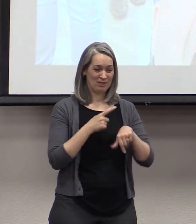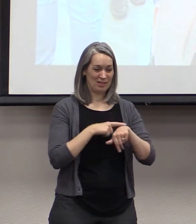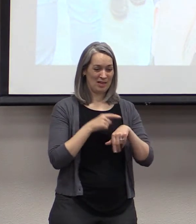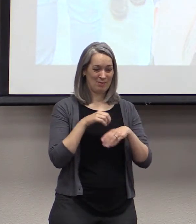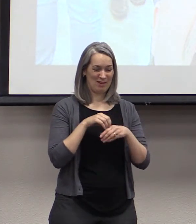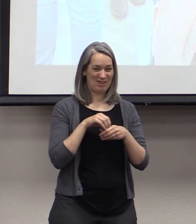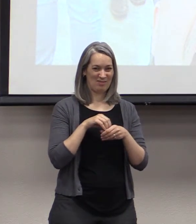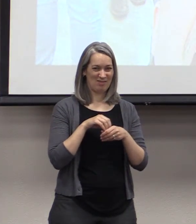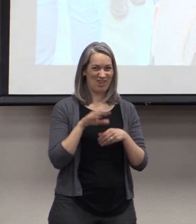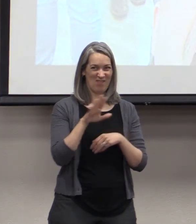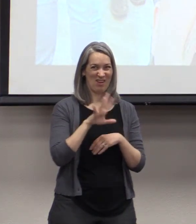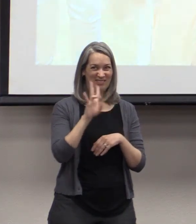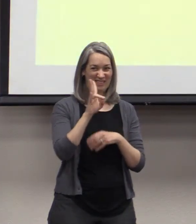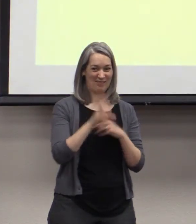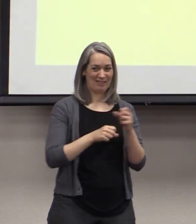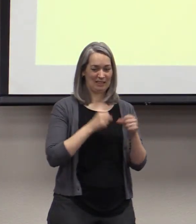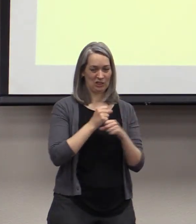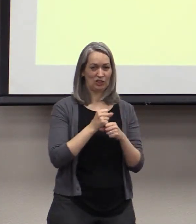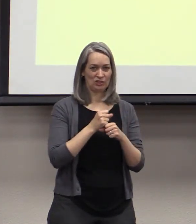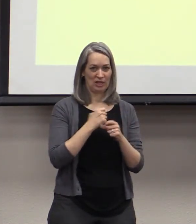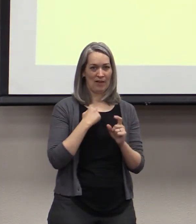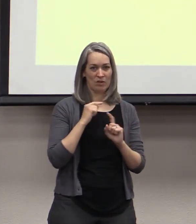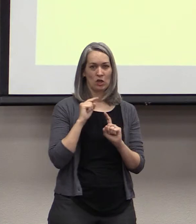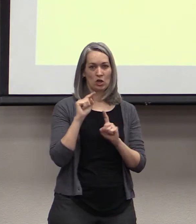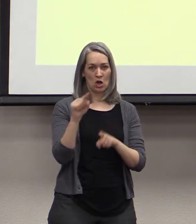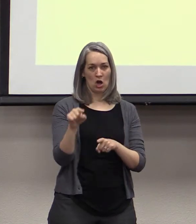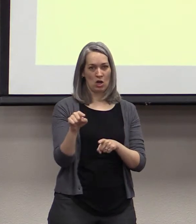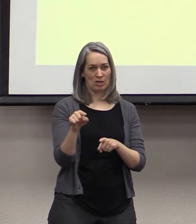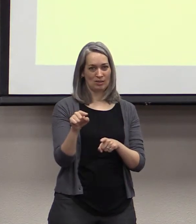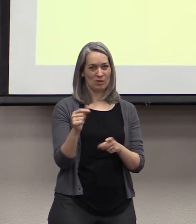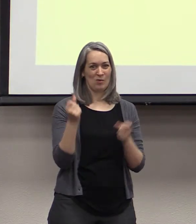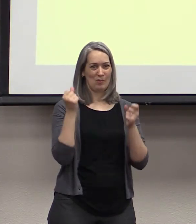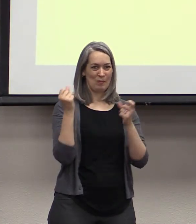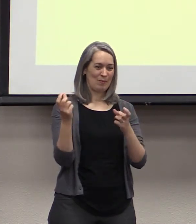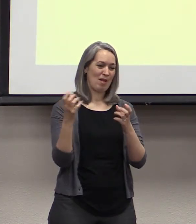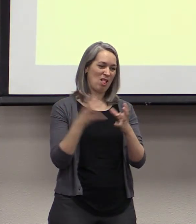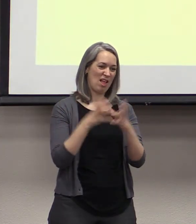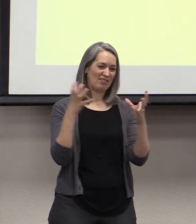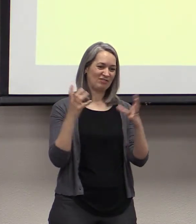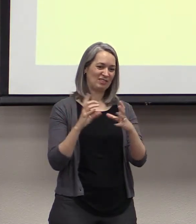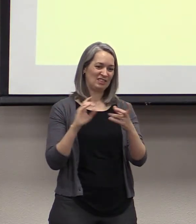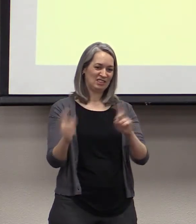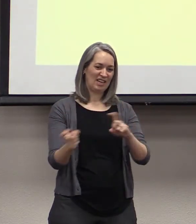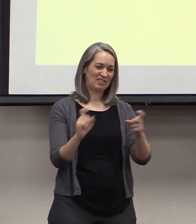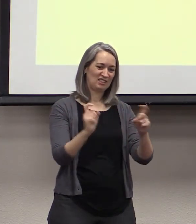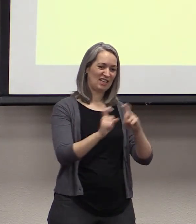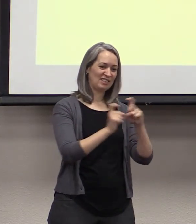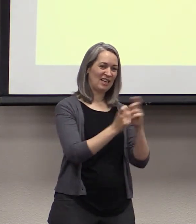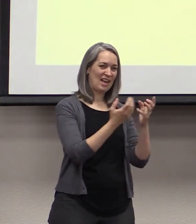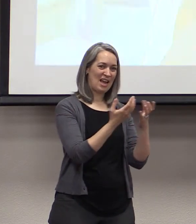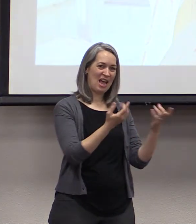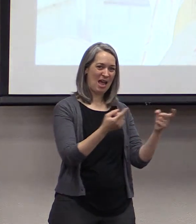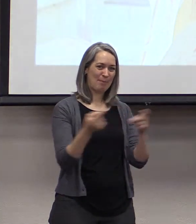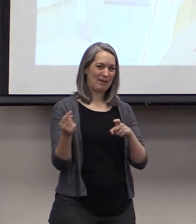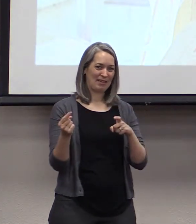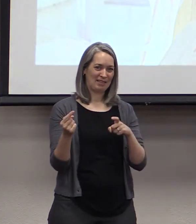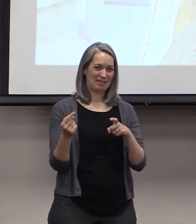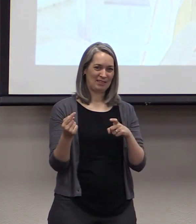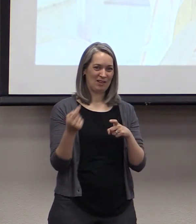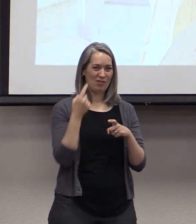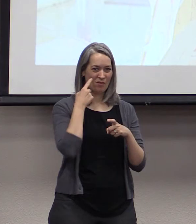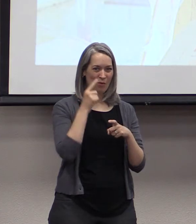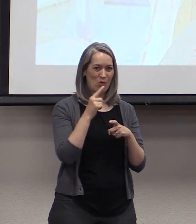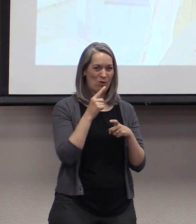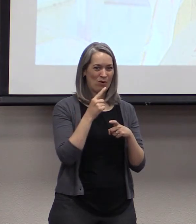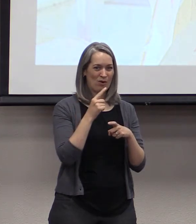7 years since I've been there. And since that time, a lot of change has taken place, both for